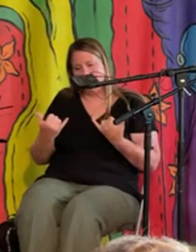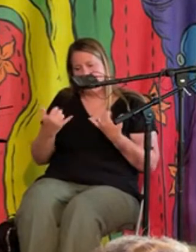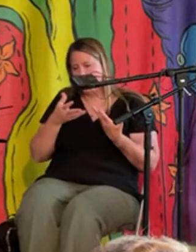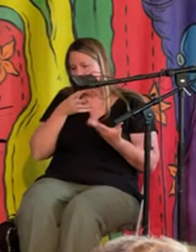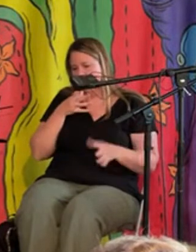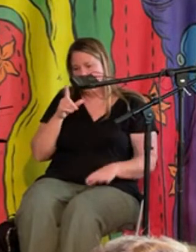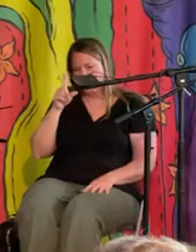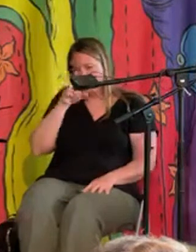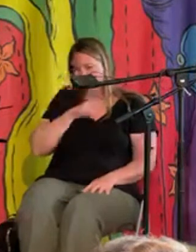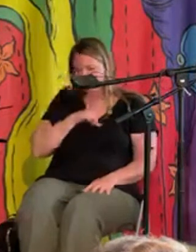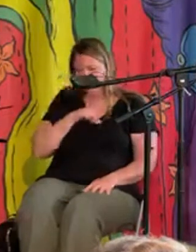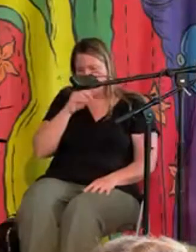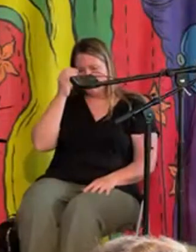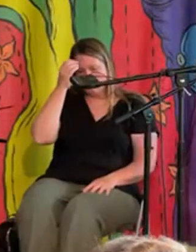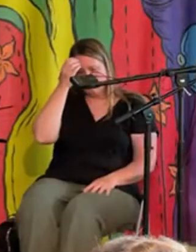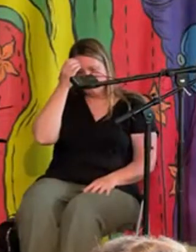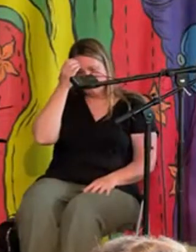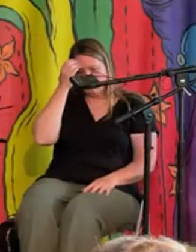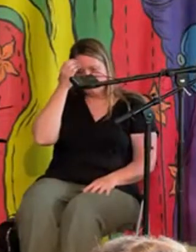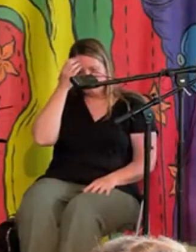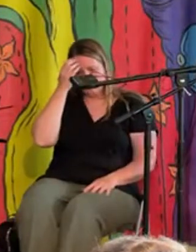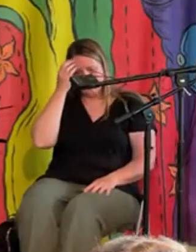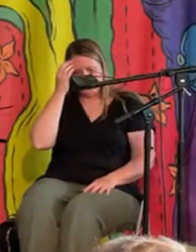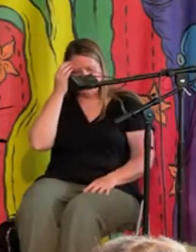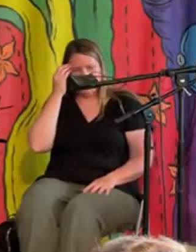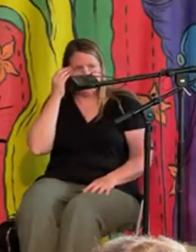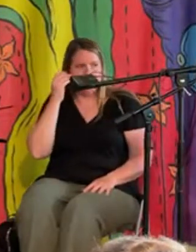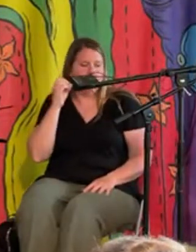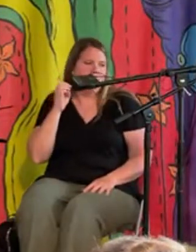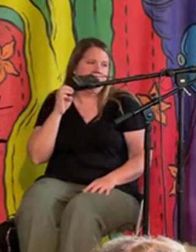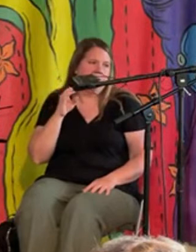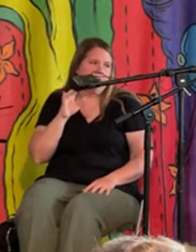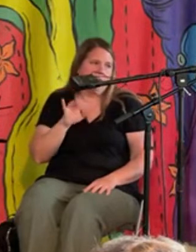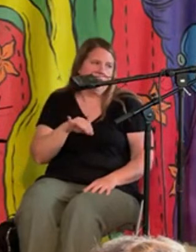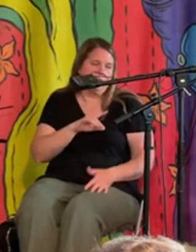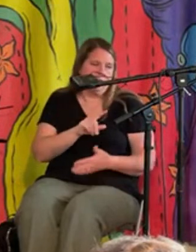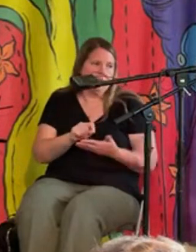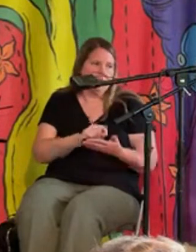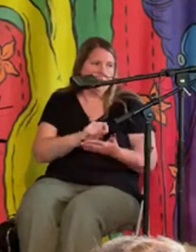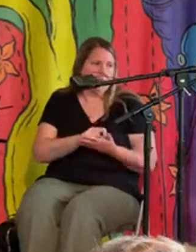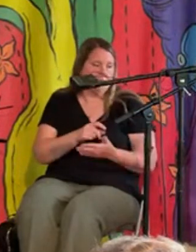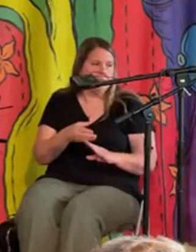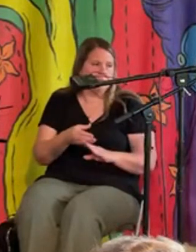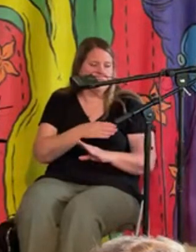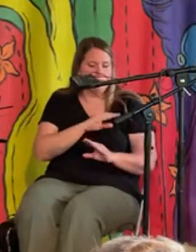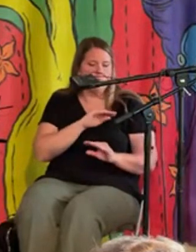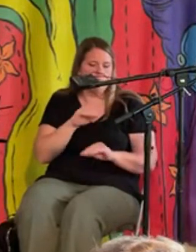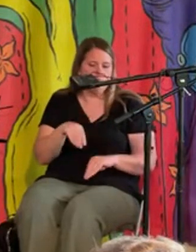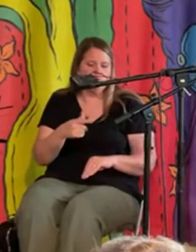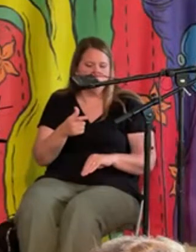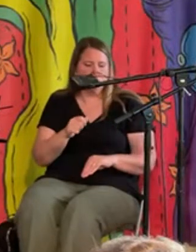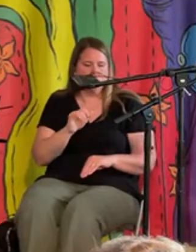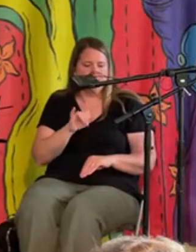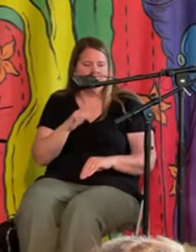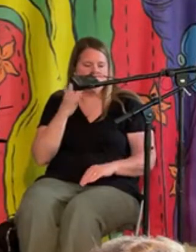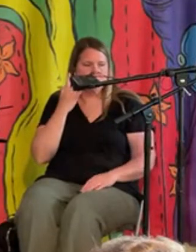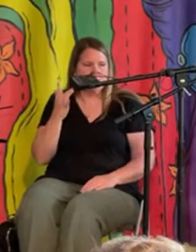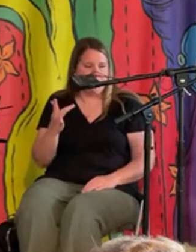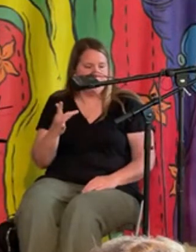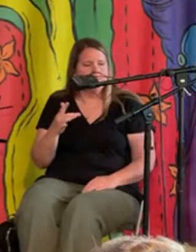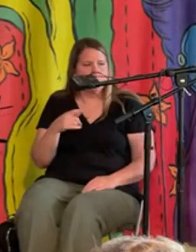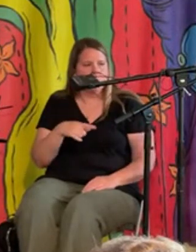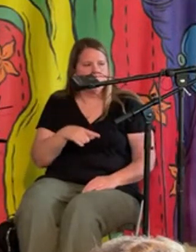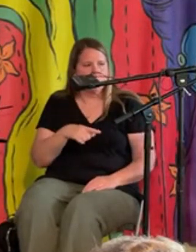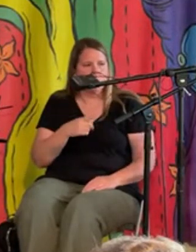fake. And at that time, we moved to San Diego, California. That's before we came to Georgia. And what do you do when